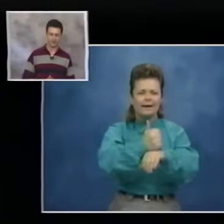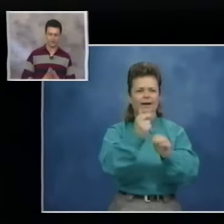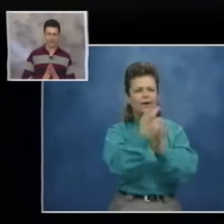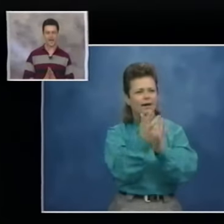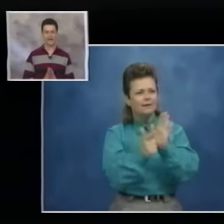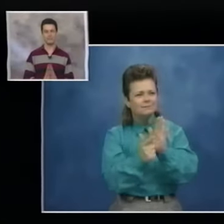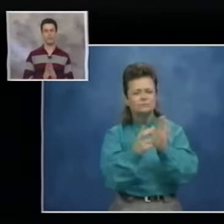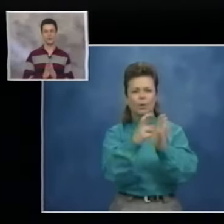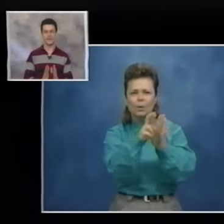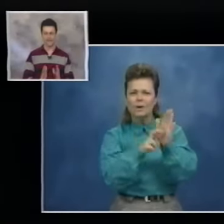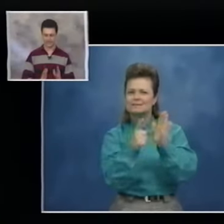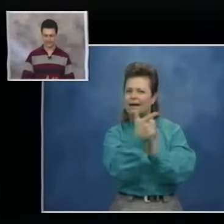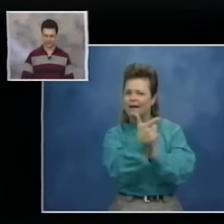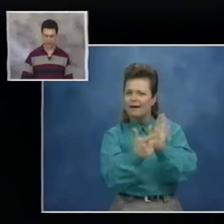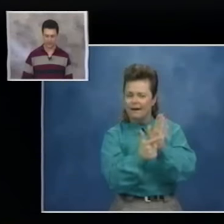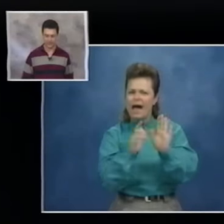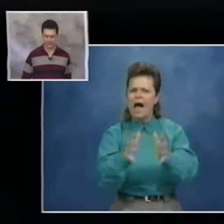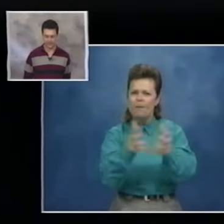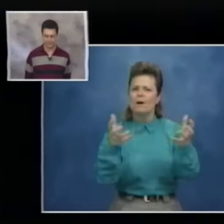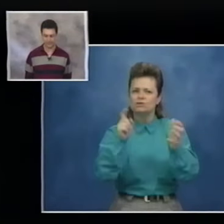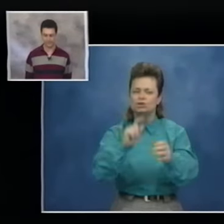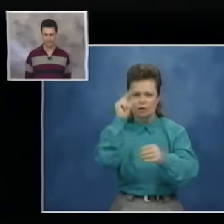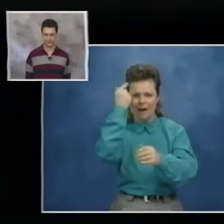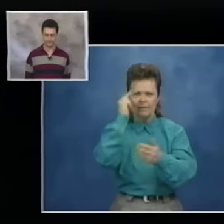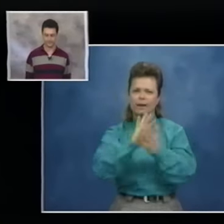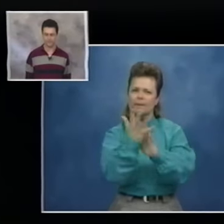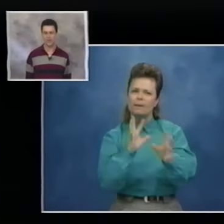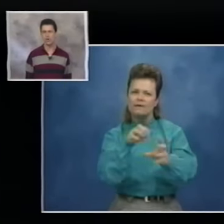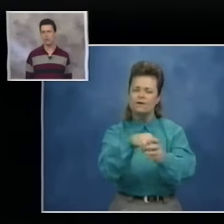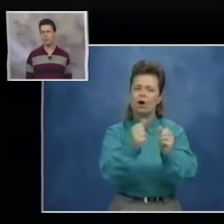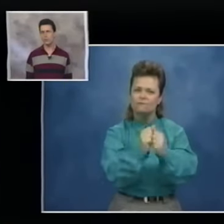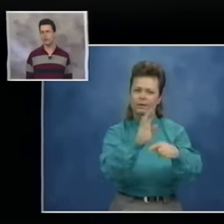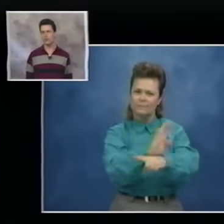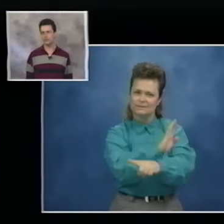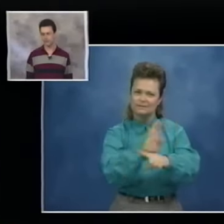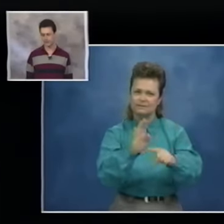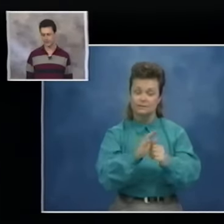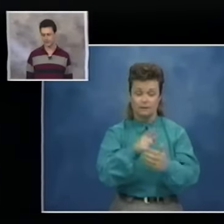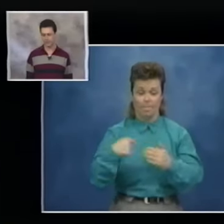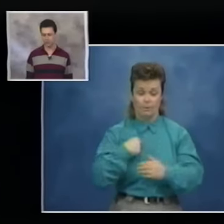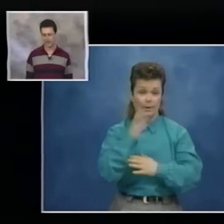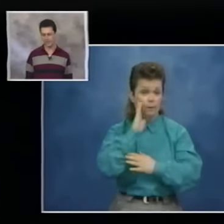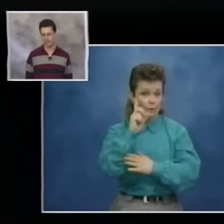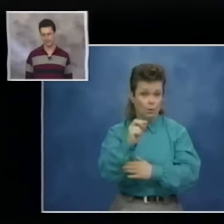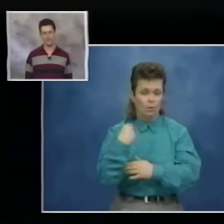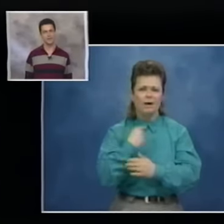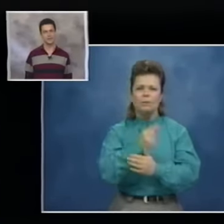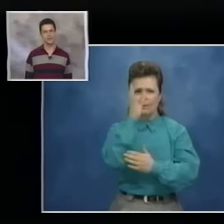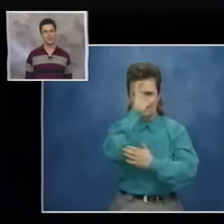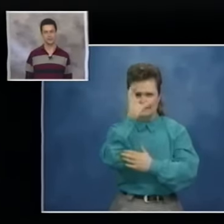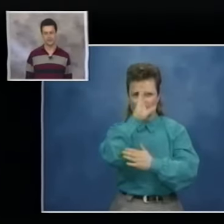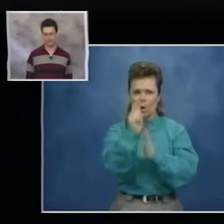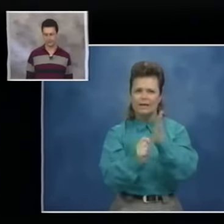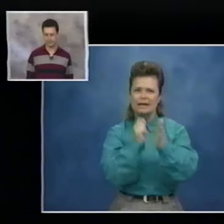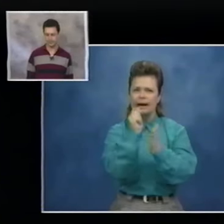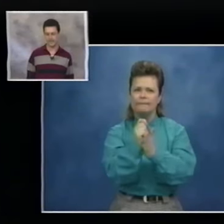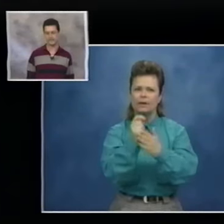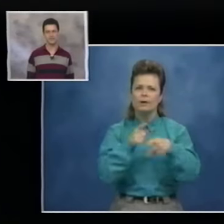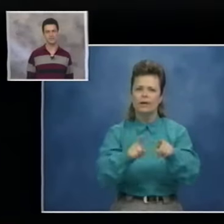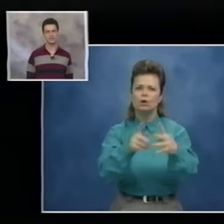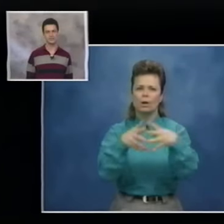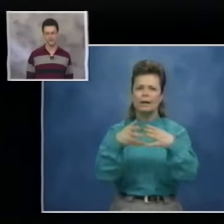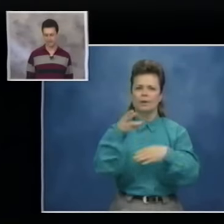actually have when they get involved in business? What we're going to do is we're going to explore a time period in American history